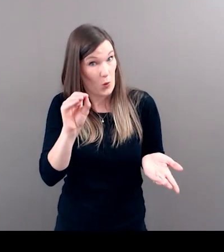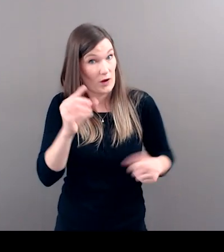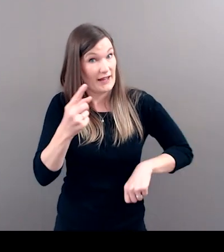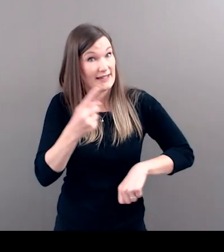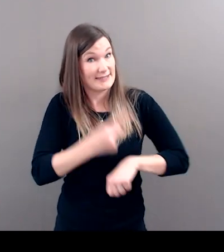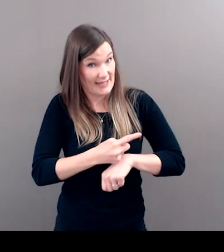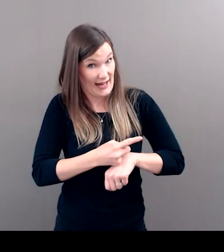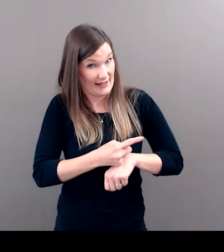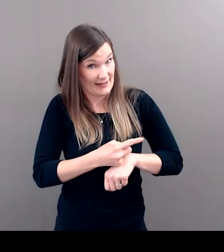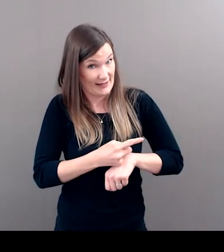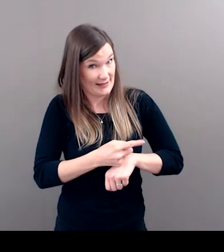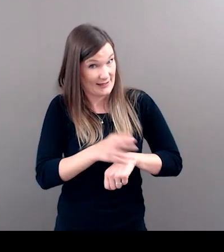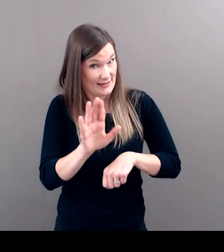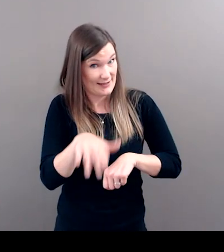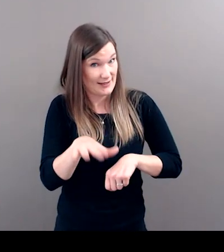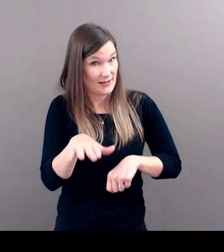days.